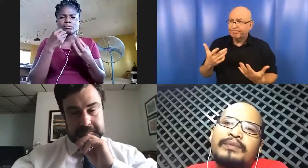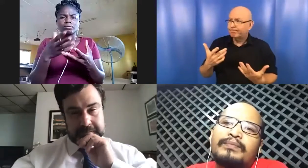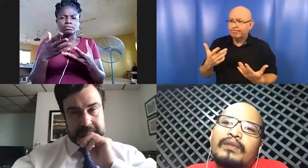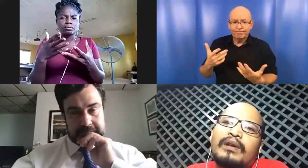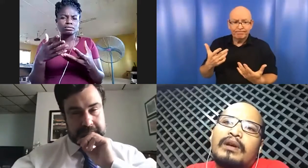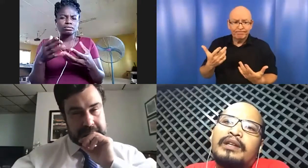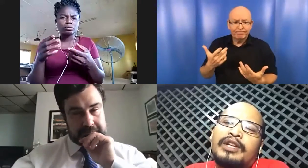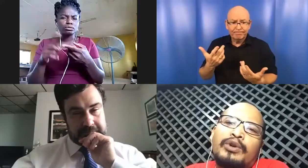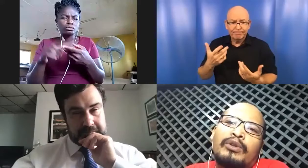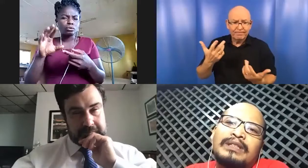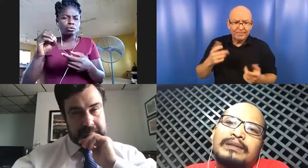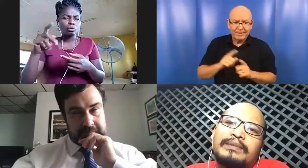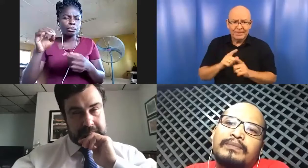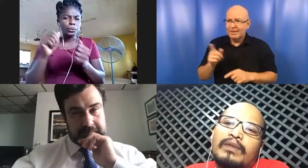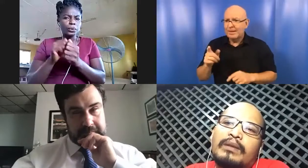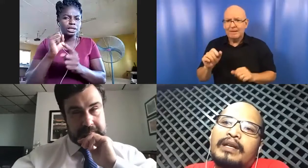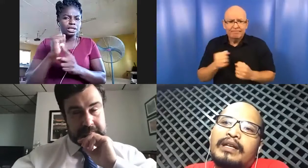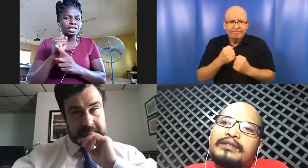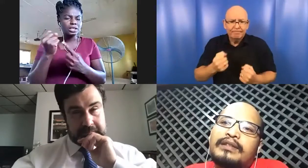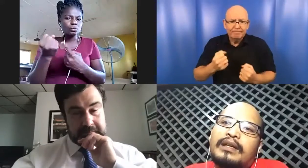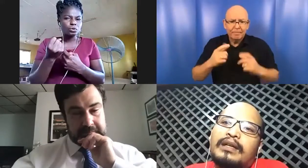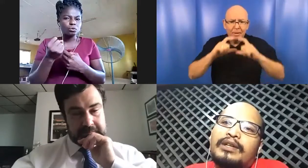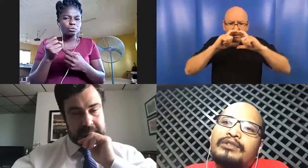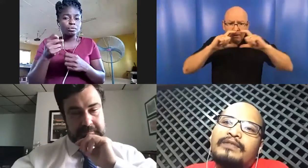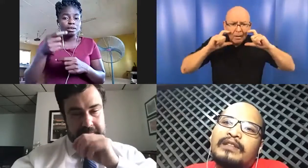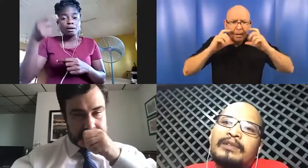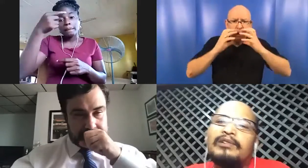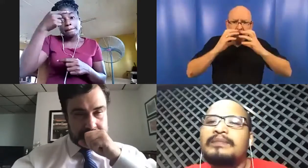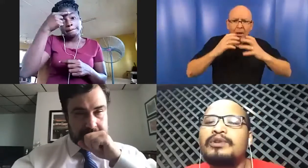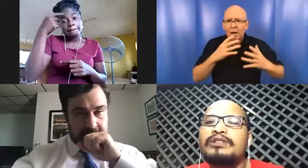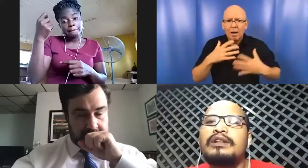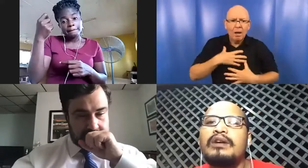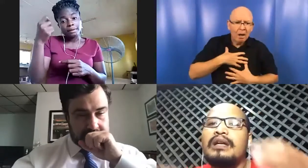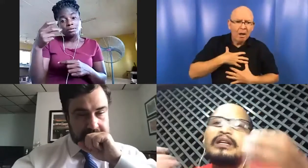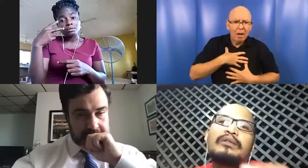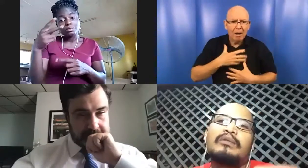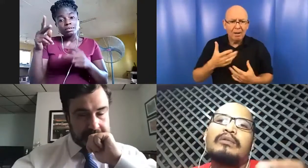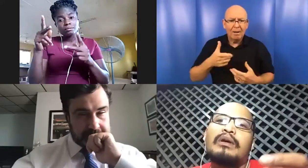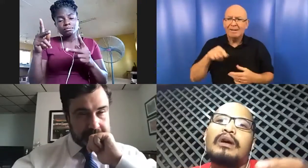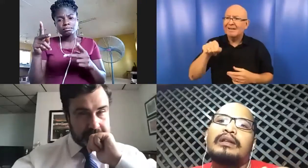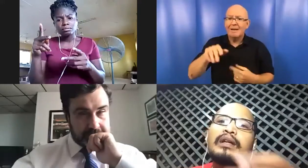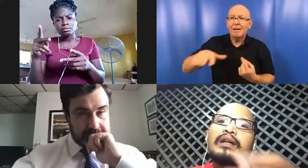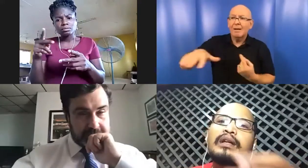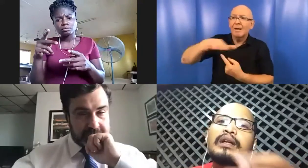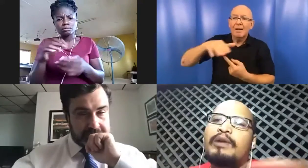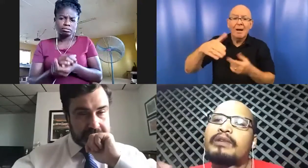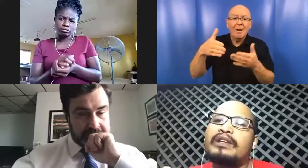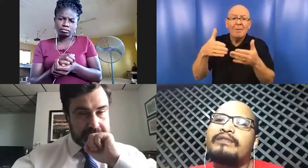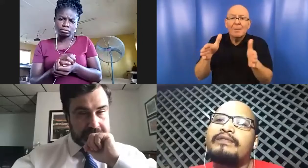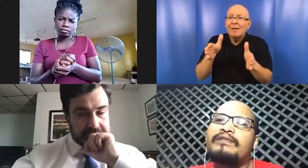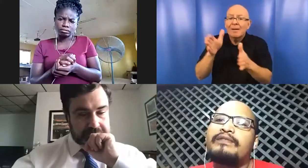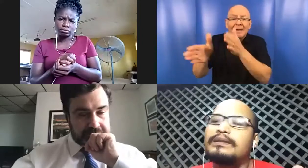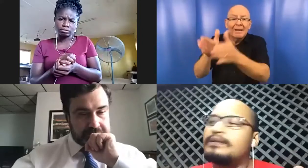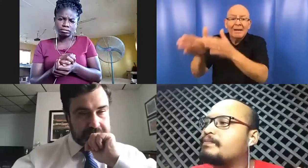situation in new normal. Because usually person with autism usually learn coping with